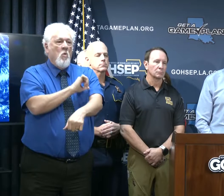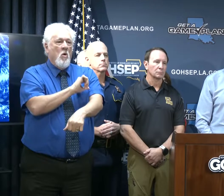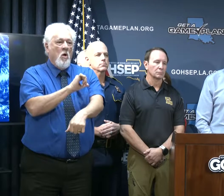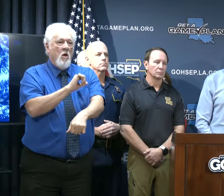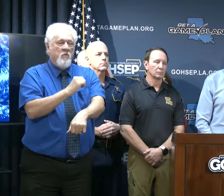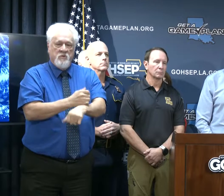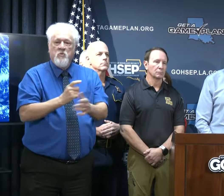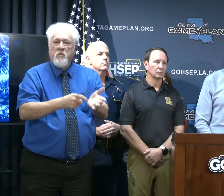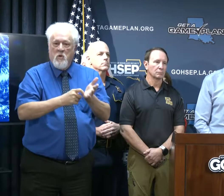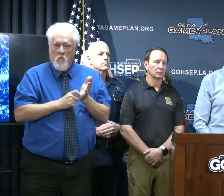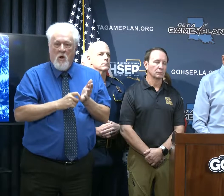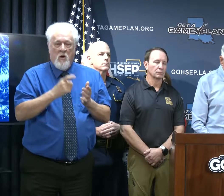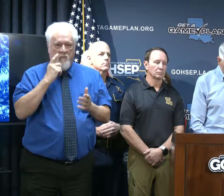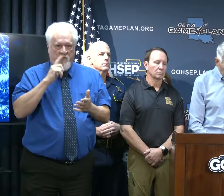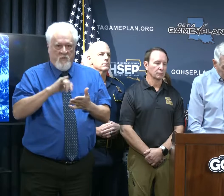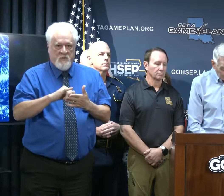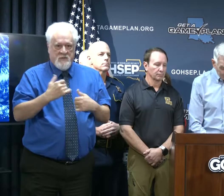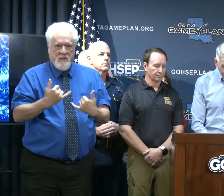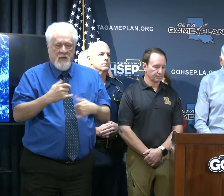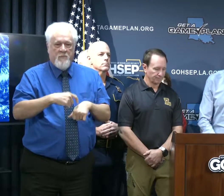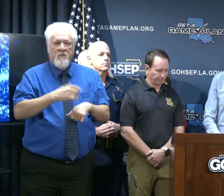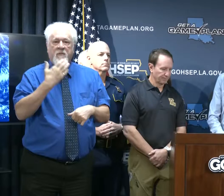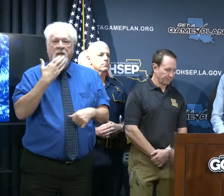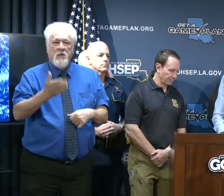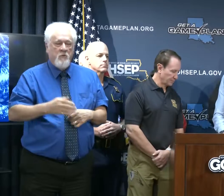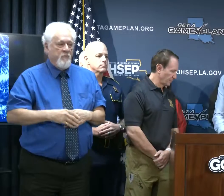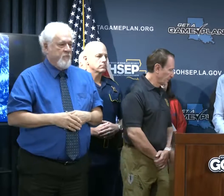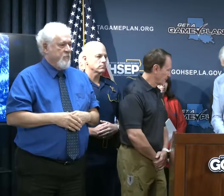to be required during this event. Thank you.